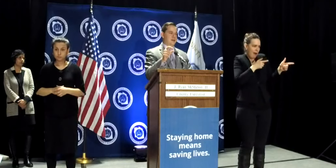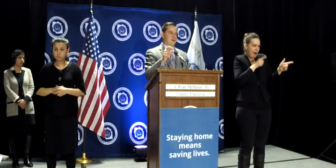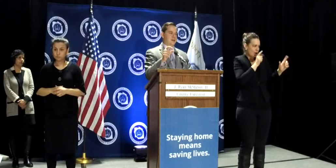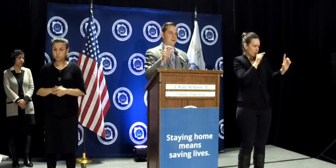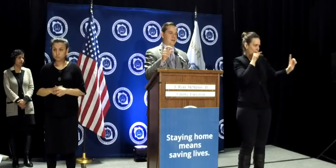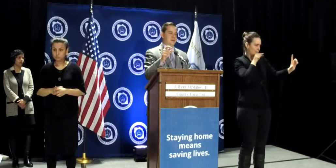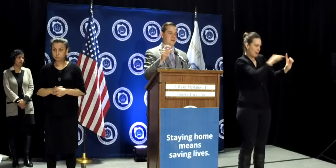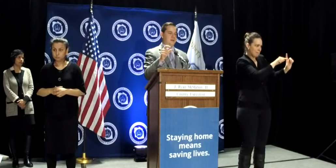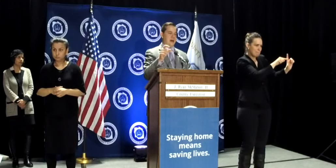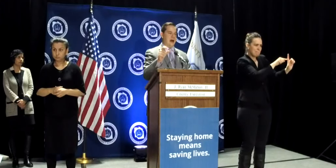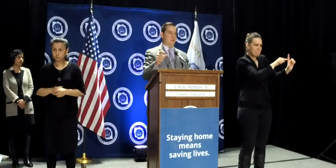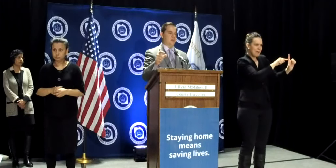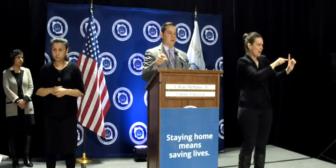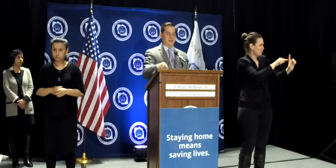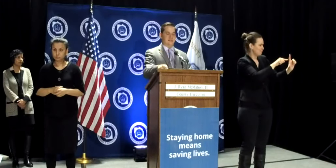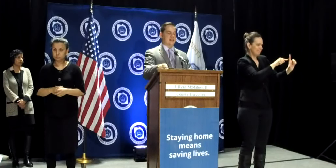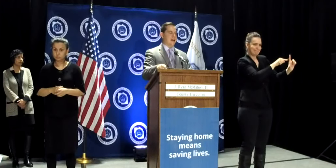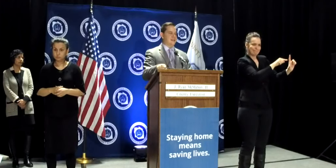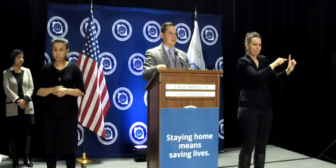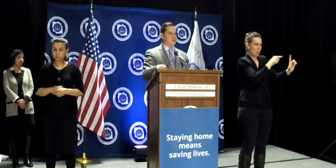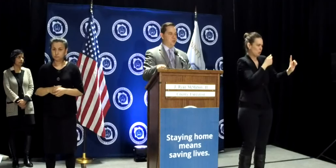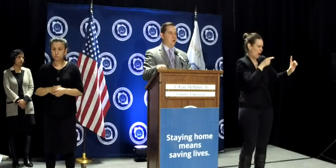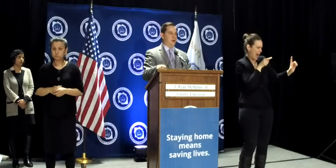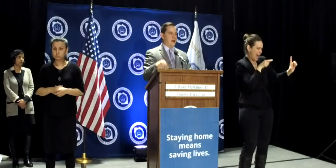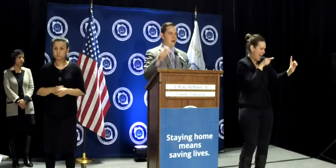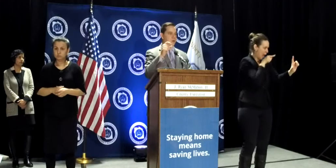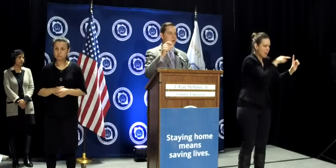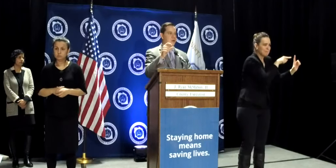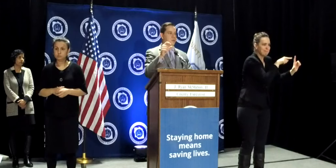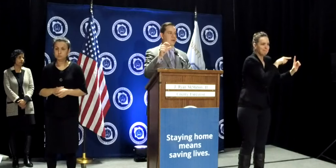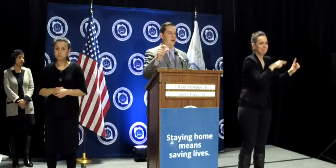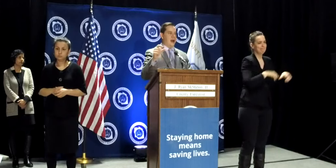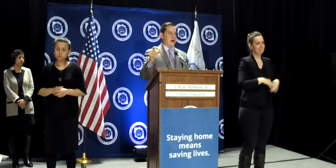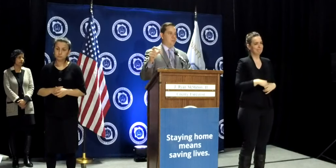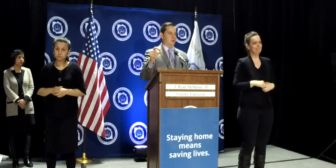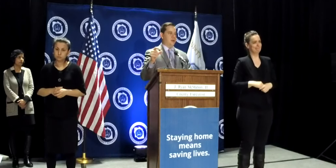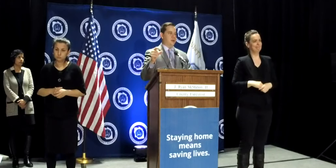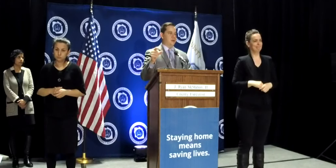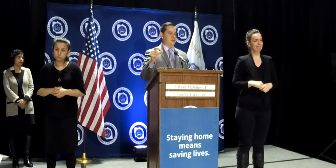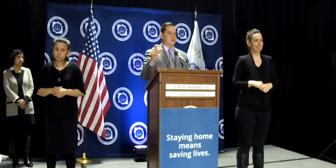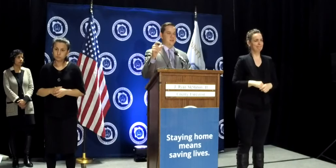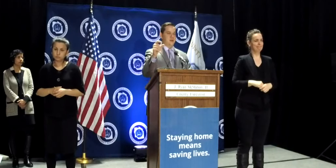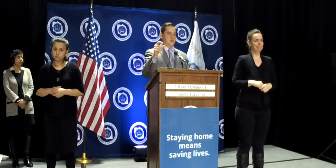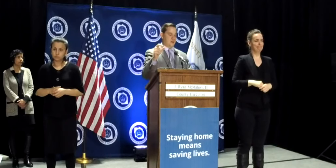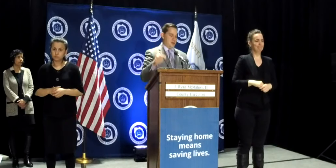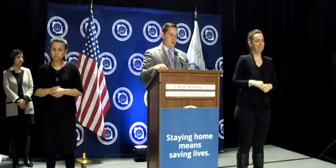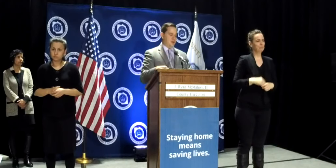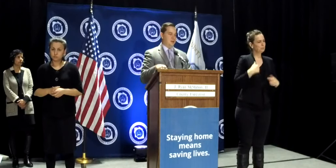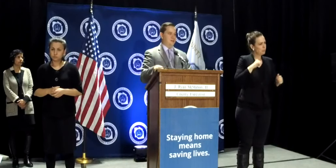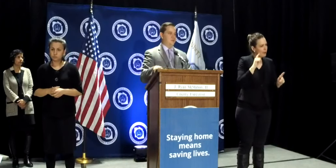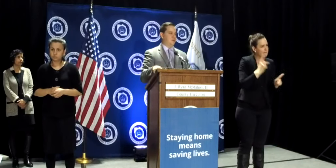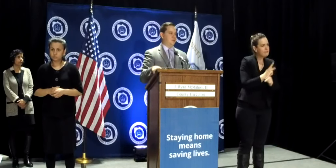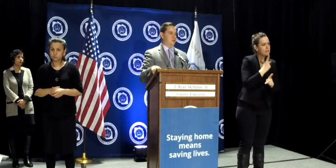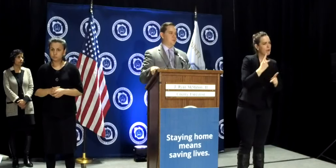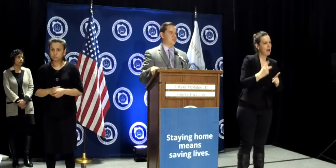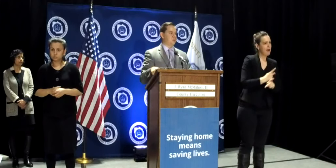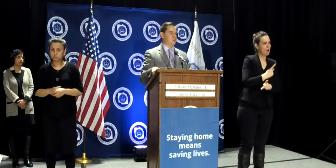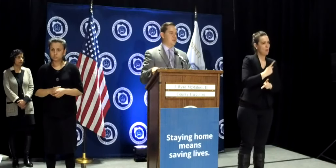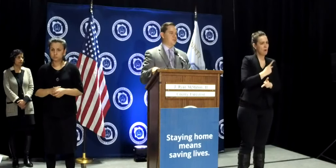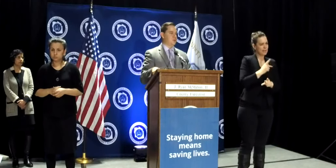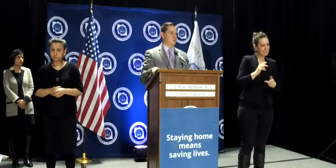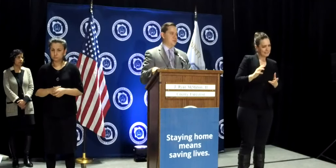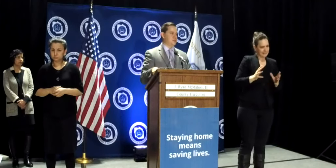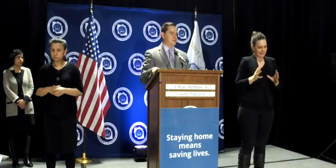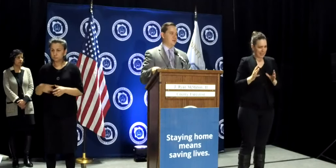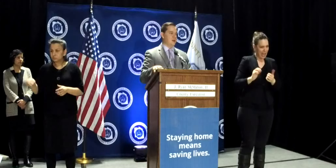that can maybe that's non-essential right now, but can operate and still get to 50 or